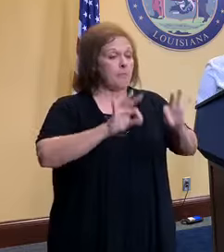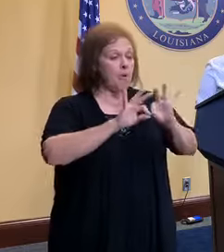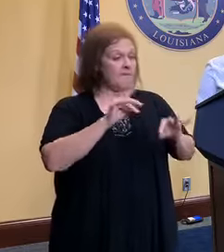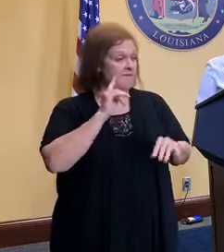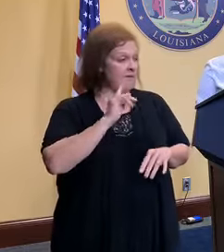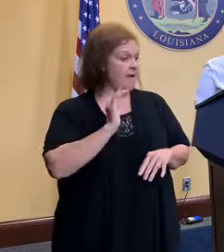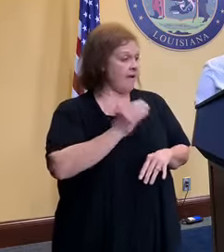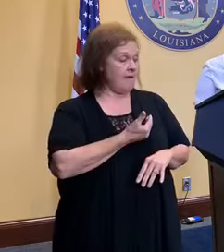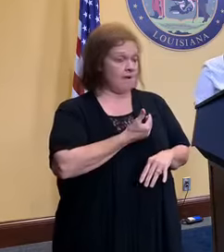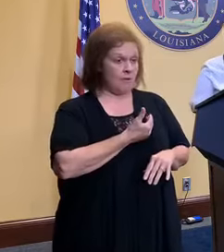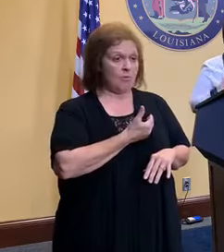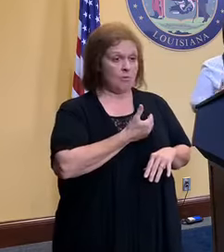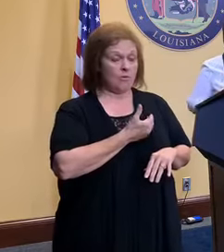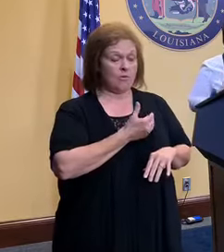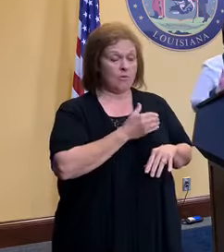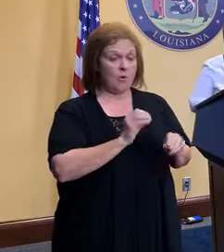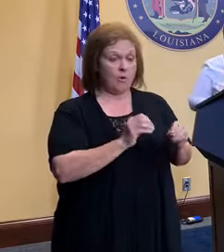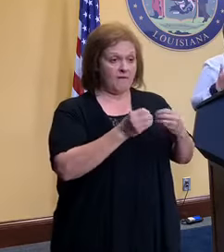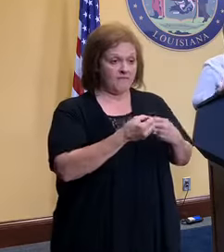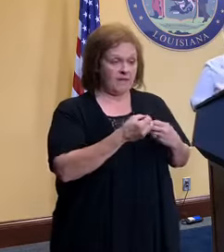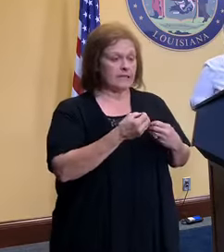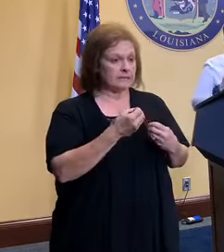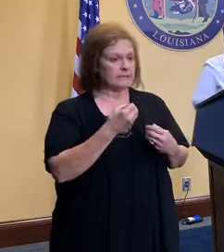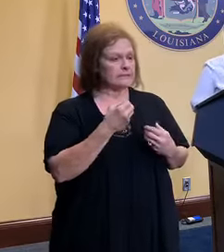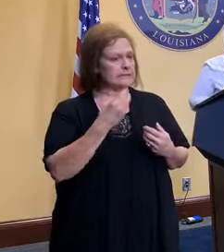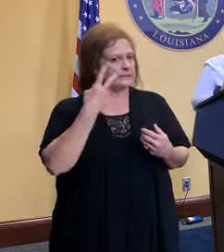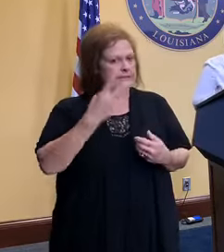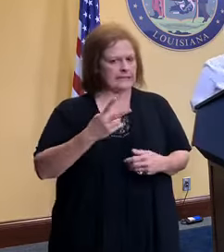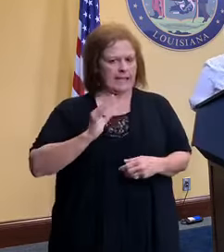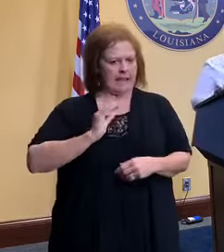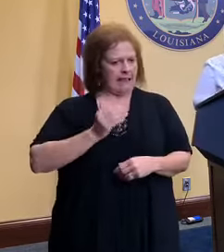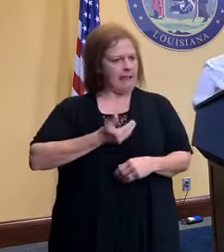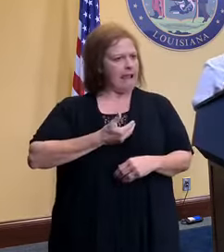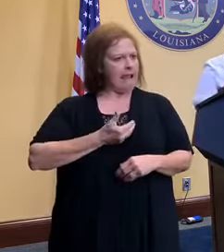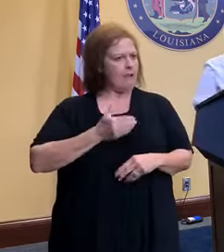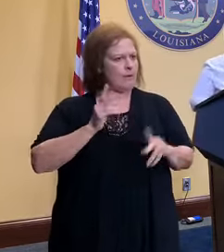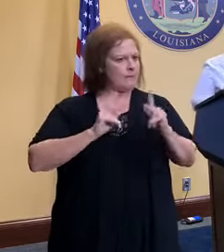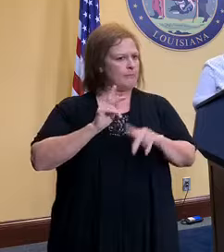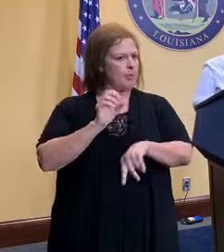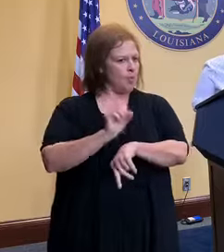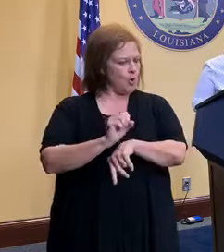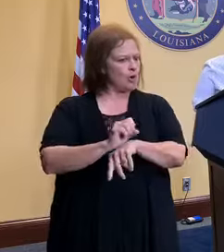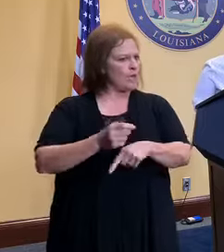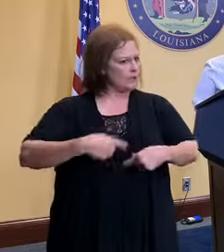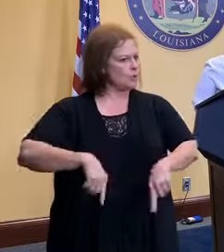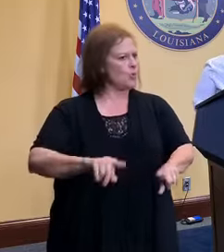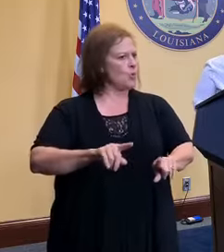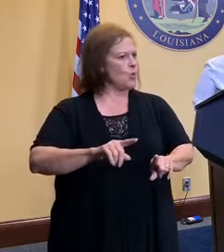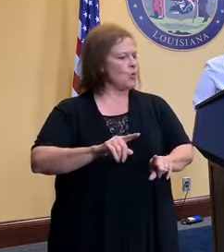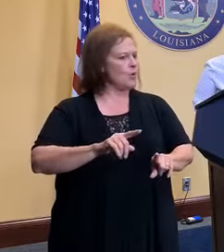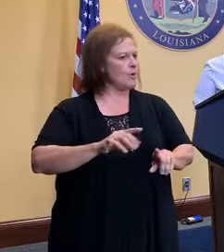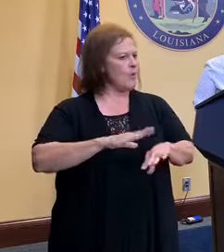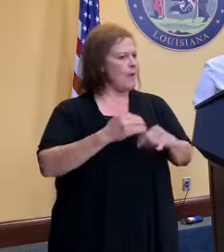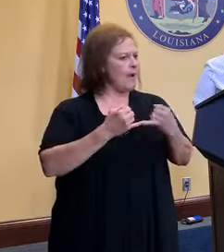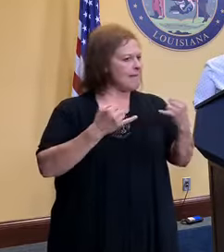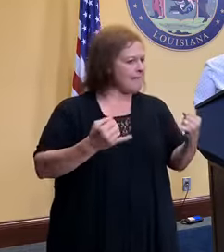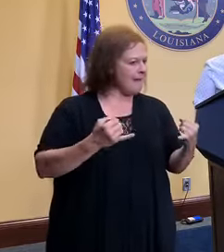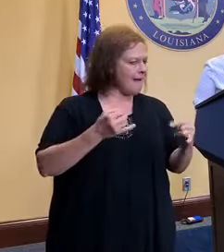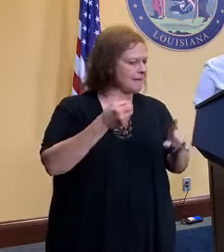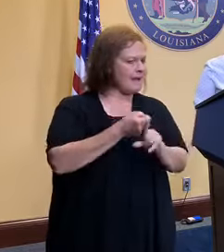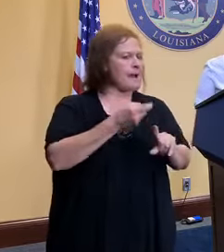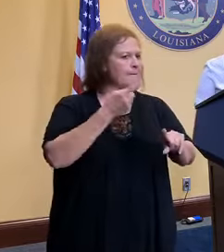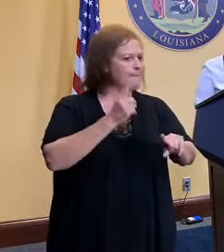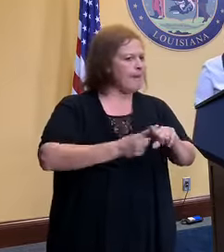administration that our people saw government just working throughout this cyber attack and even throughout this